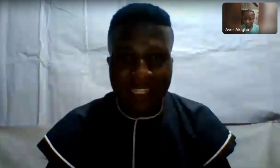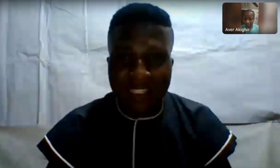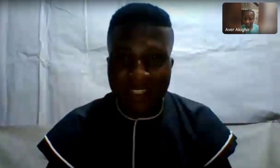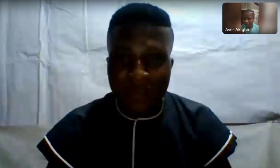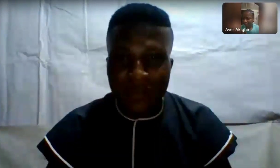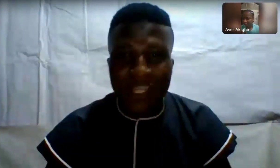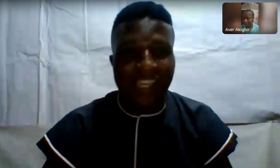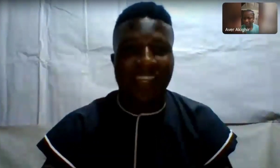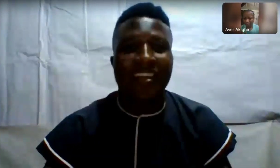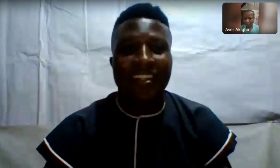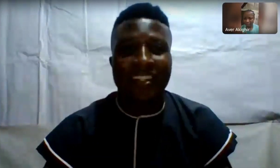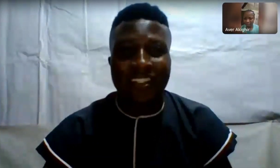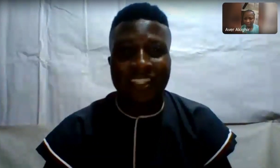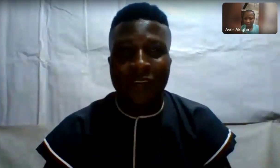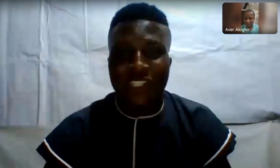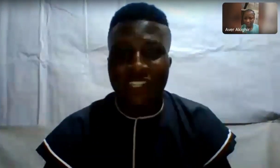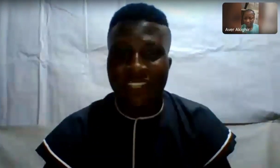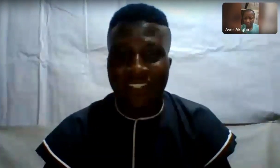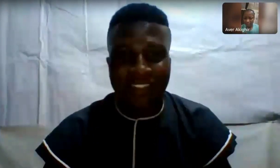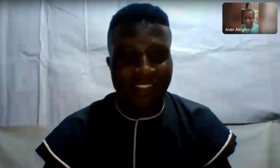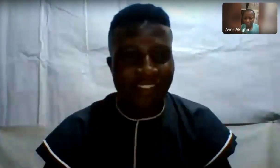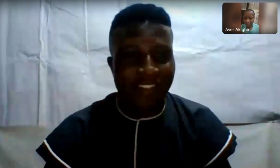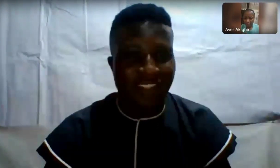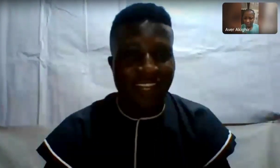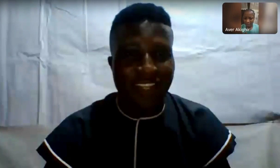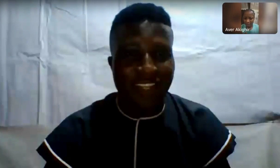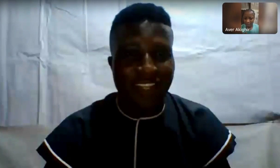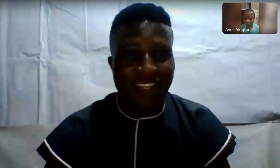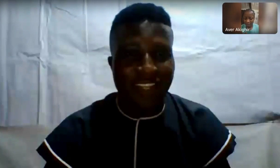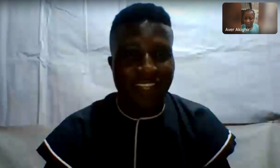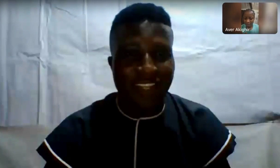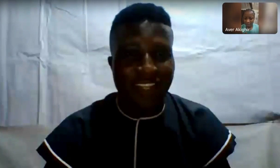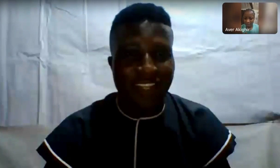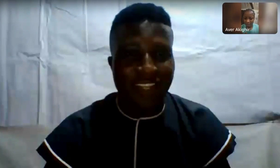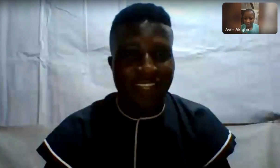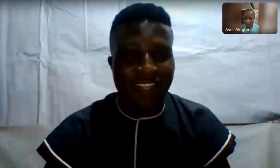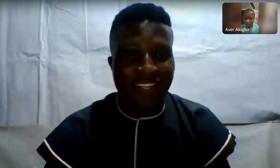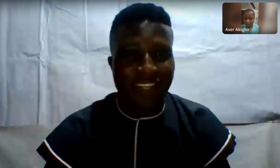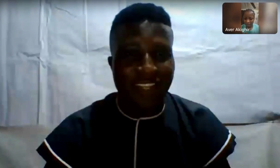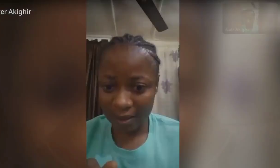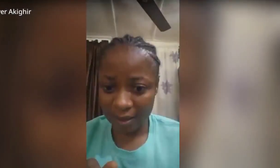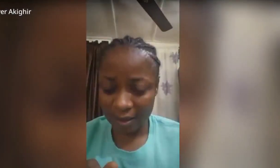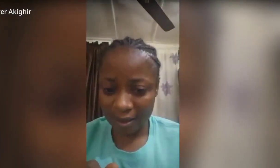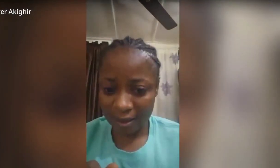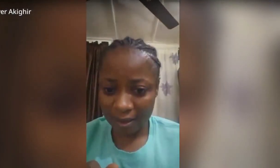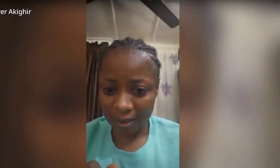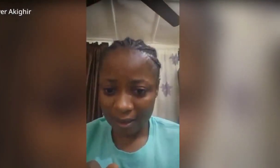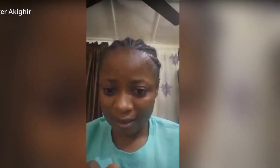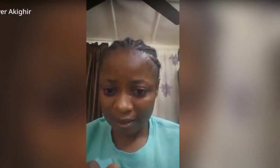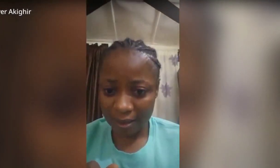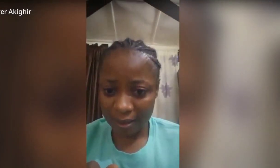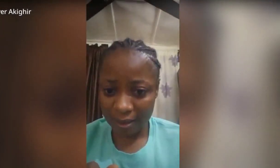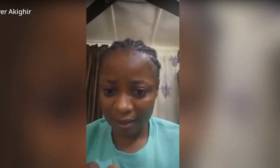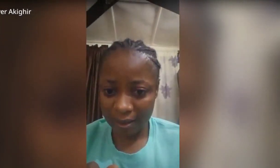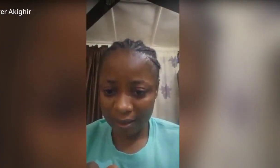is. Nice. So I'll turn off mine now. Thank you. Welcome. Thank